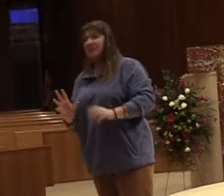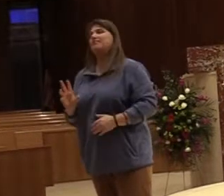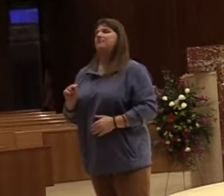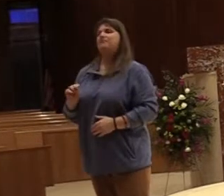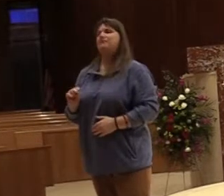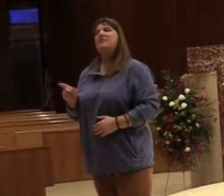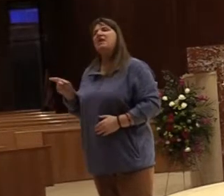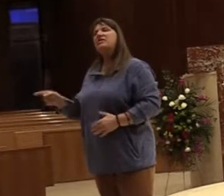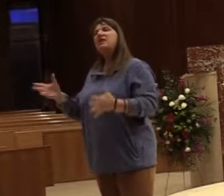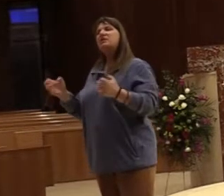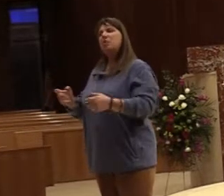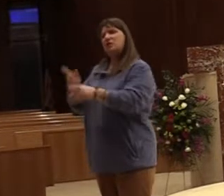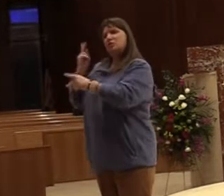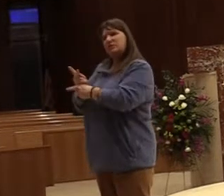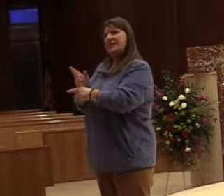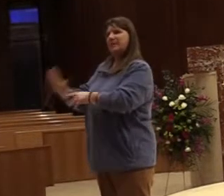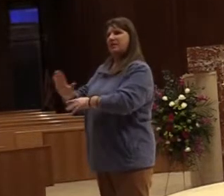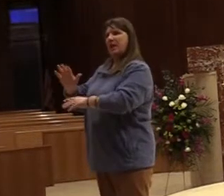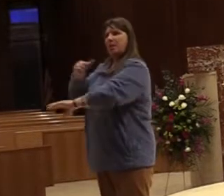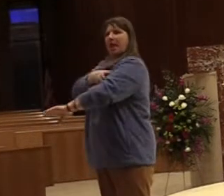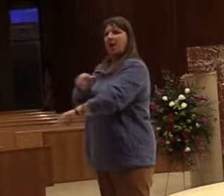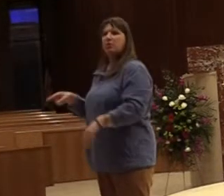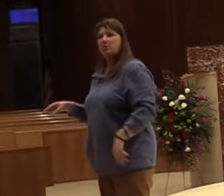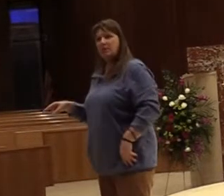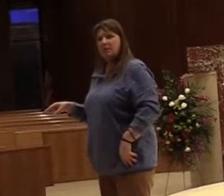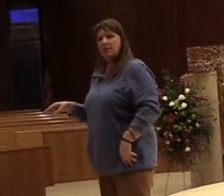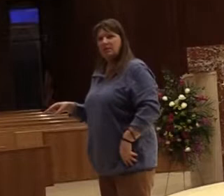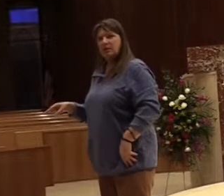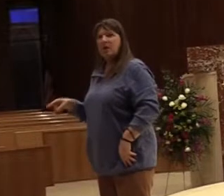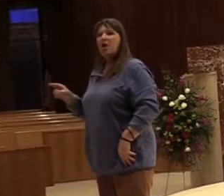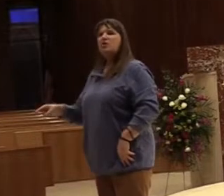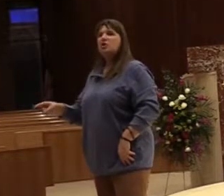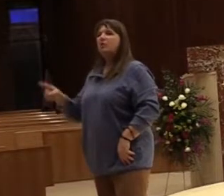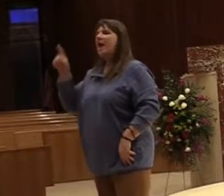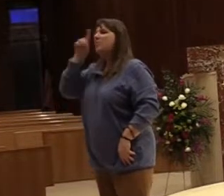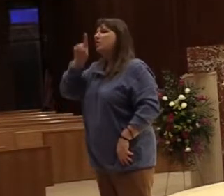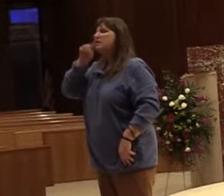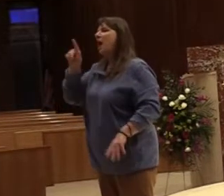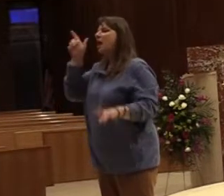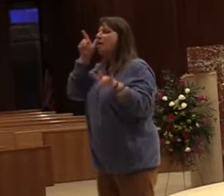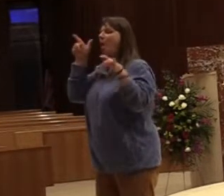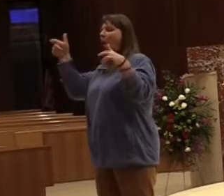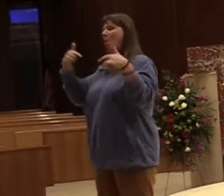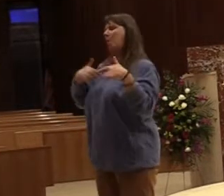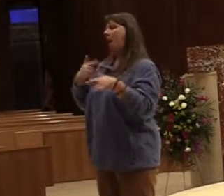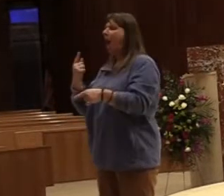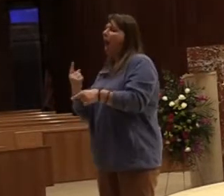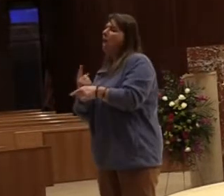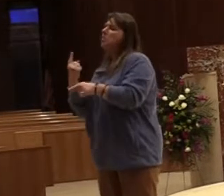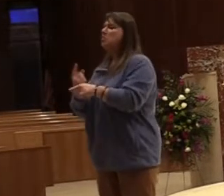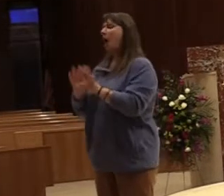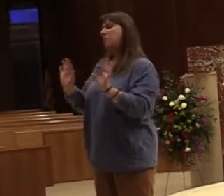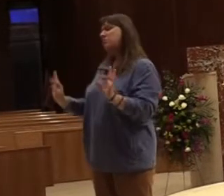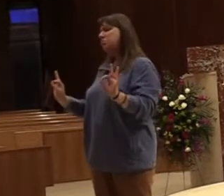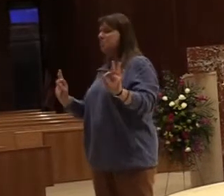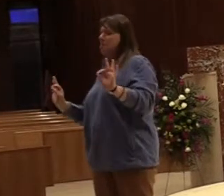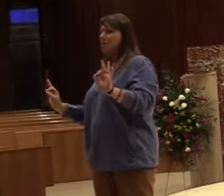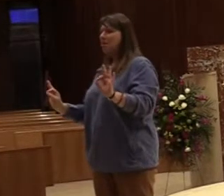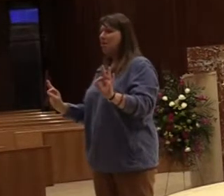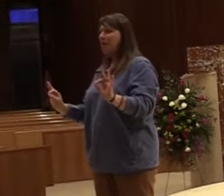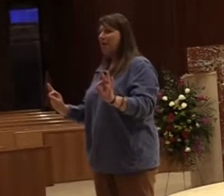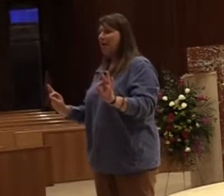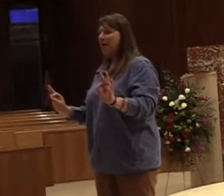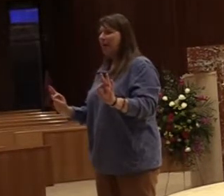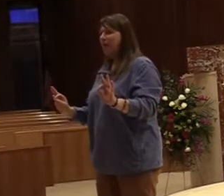so they're here sending agents to pretend to be righteous. Then we're going to trap him in speech, try